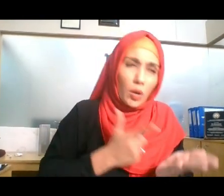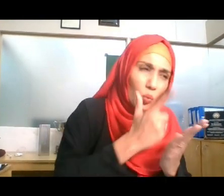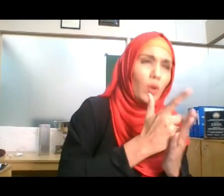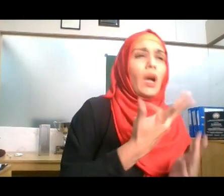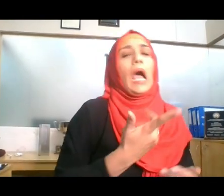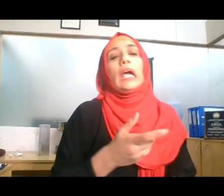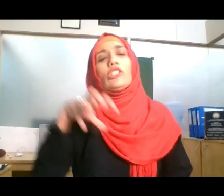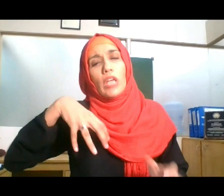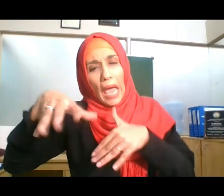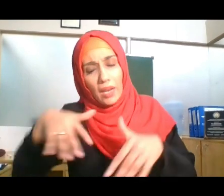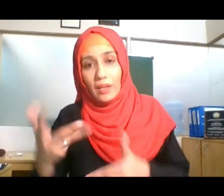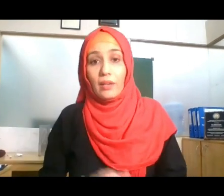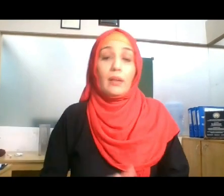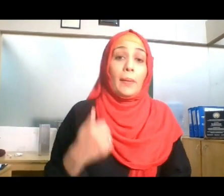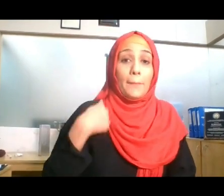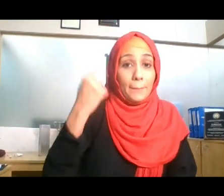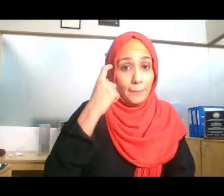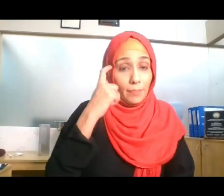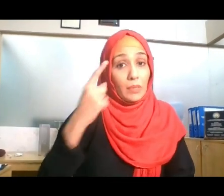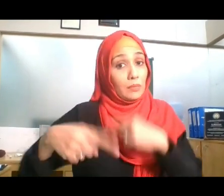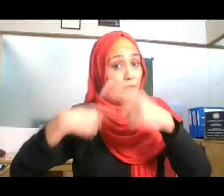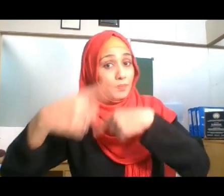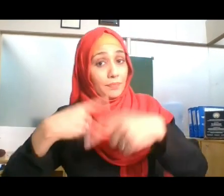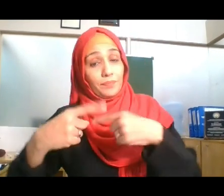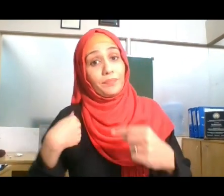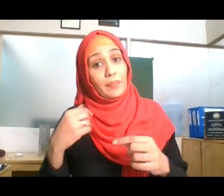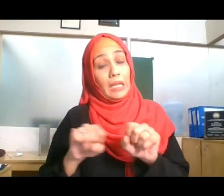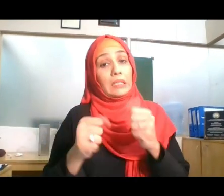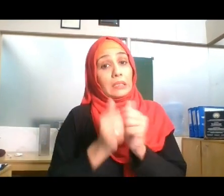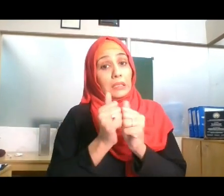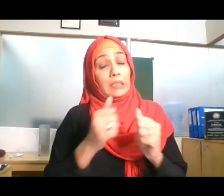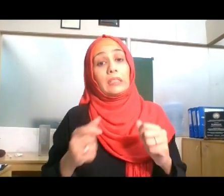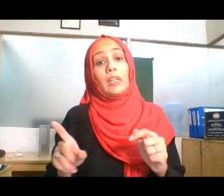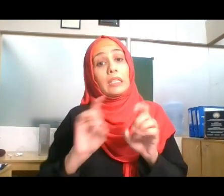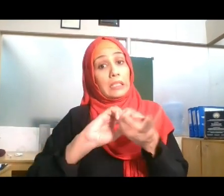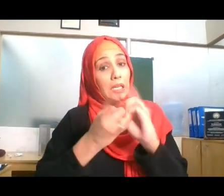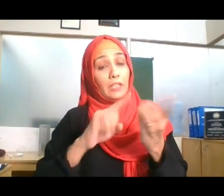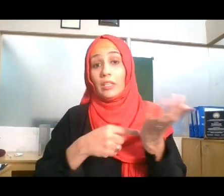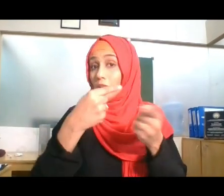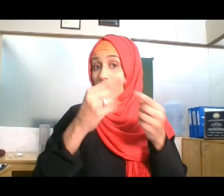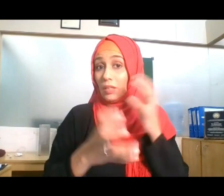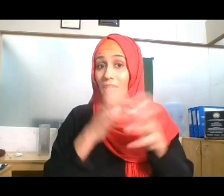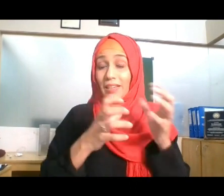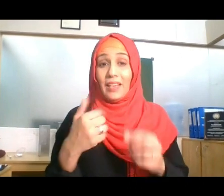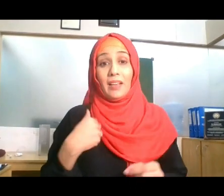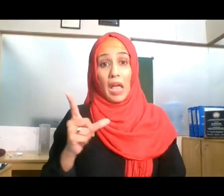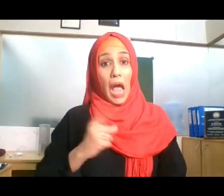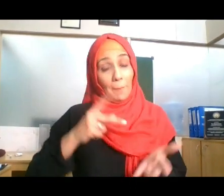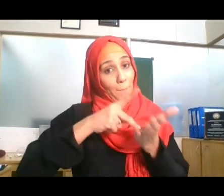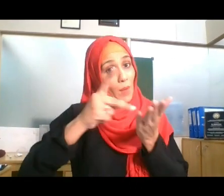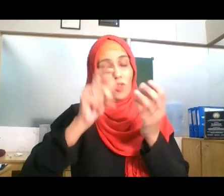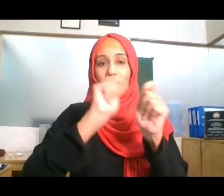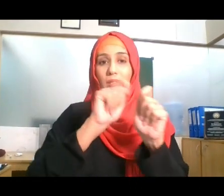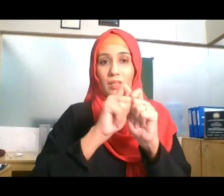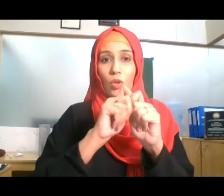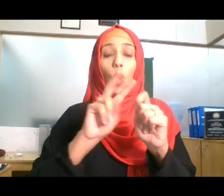top priorities has been and continues to be the access of digital technology and specifications of a policy space or civil